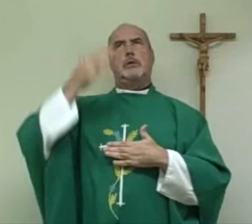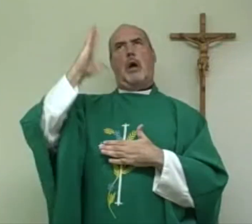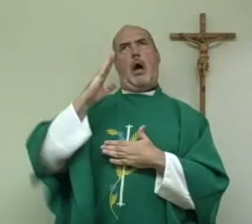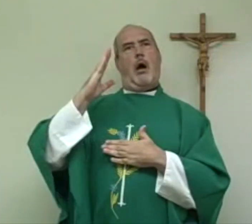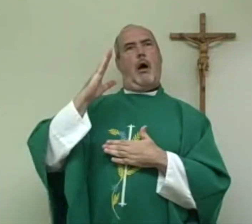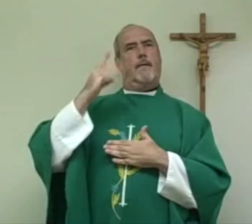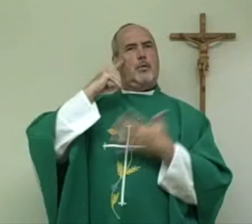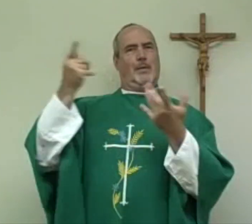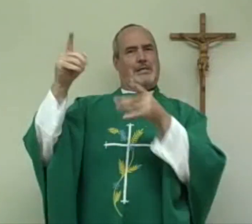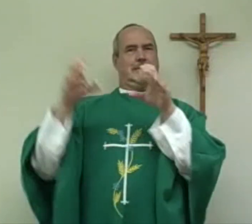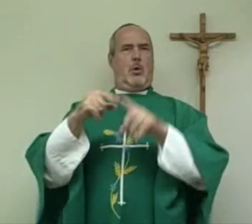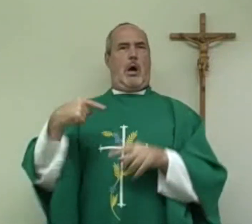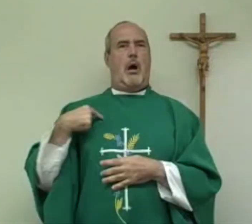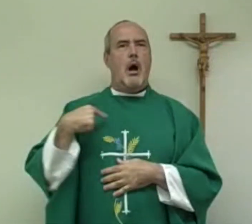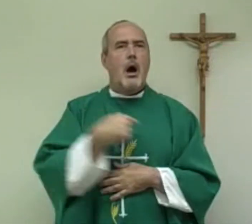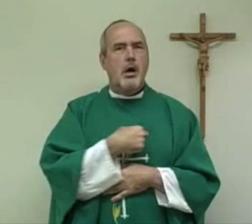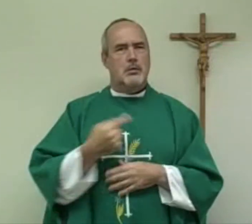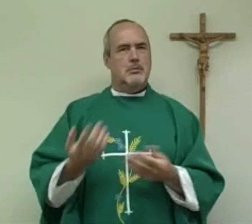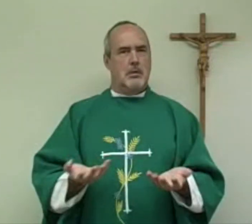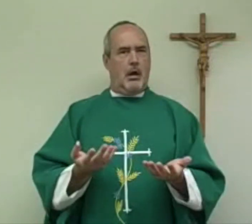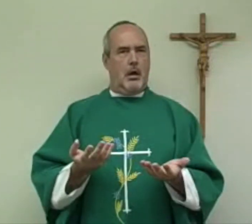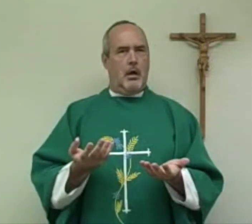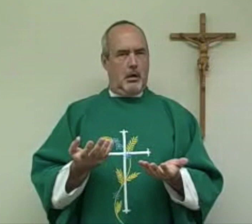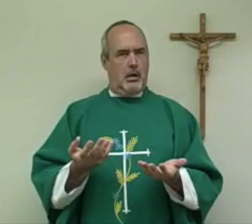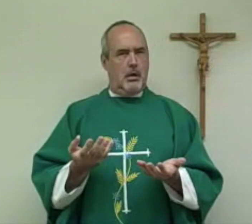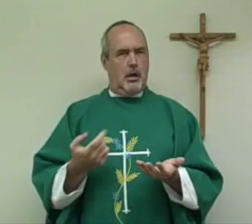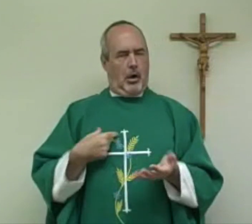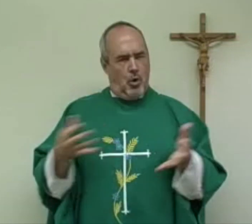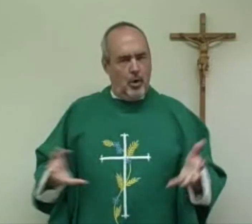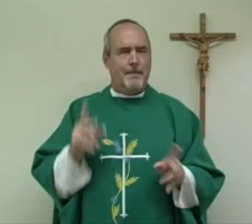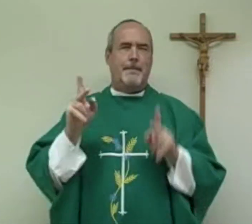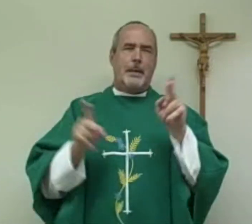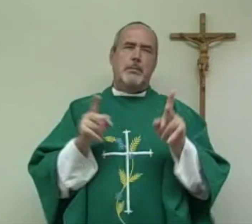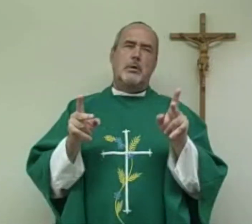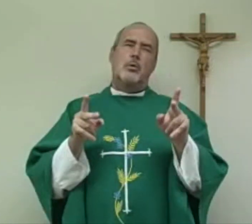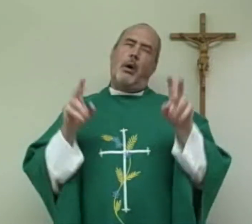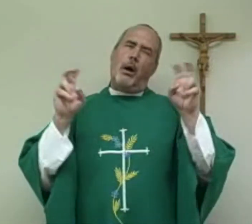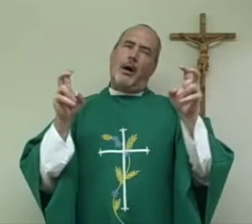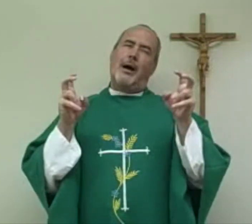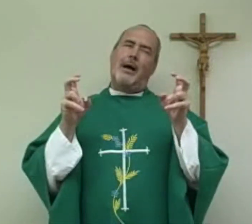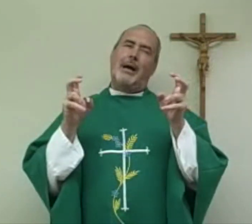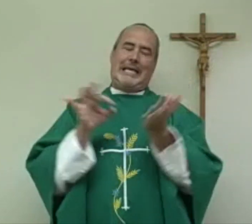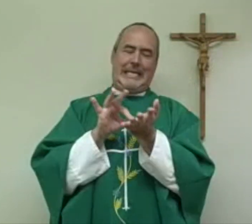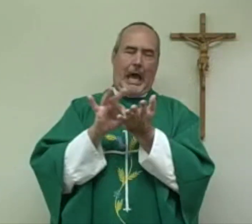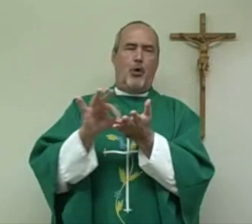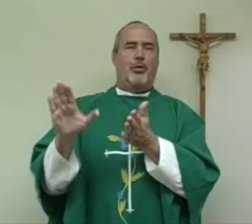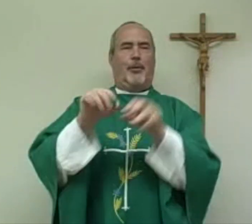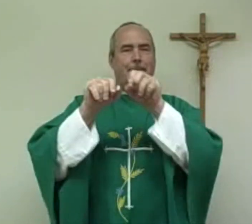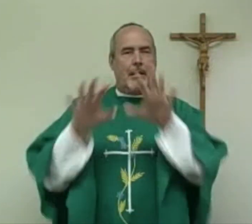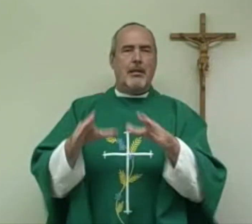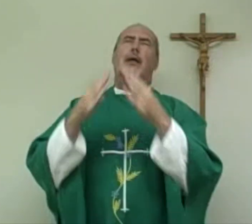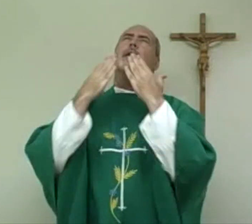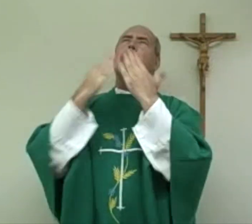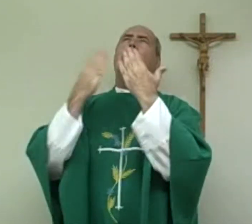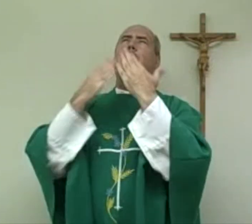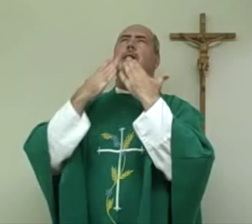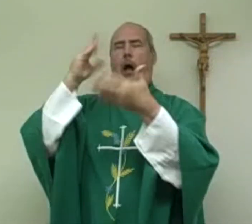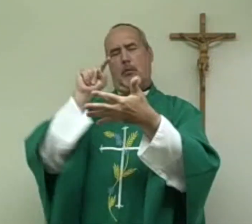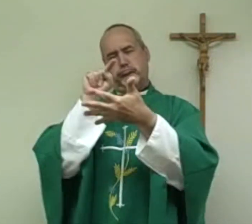our appreciation to God for whatever He's done for us. And I encourage people to, for